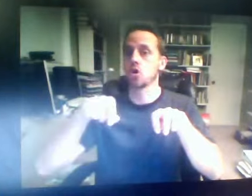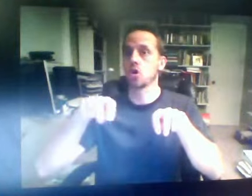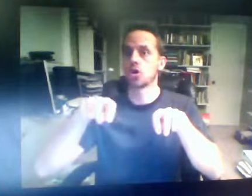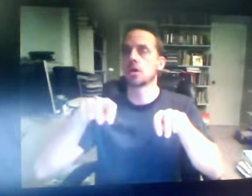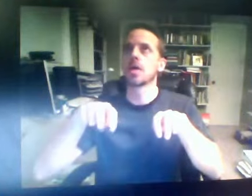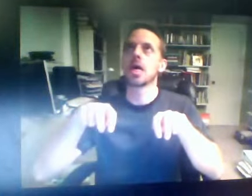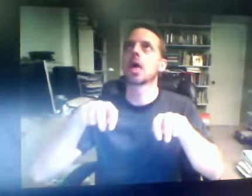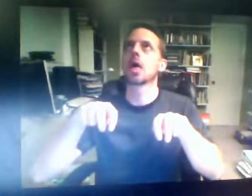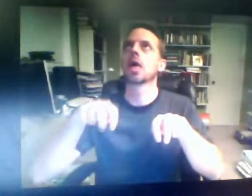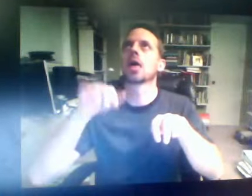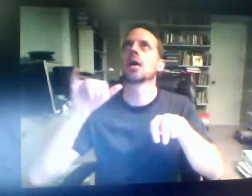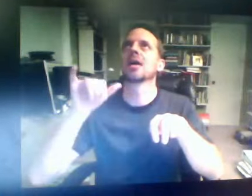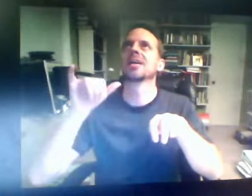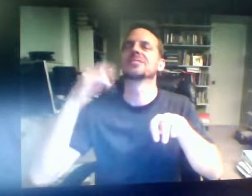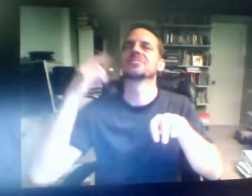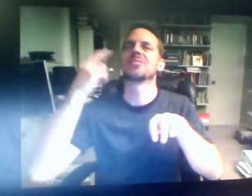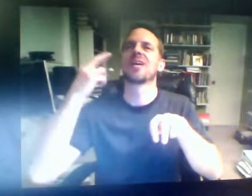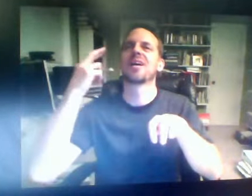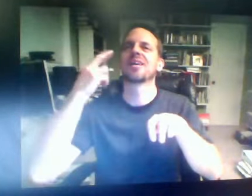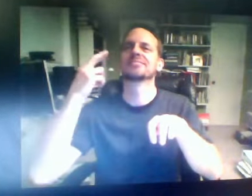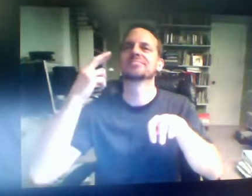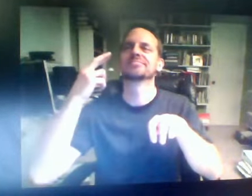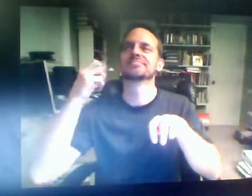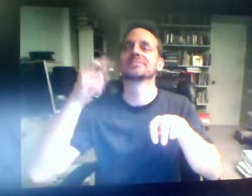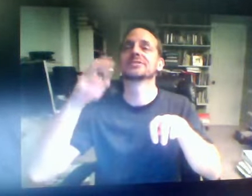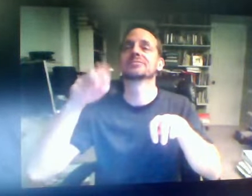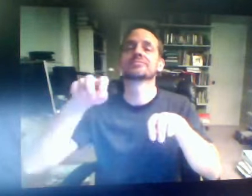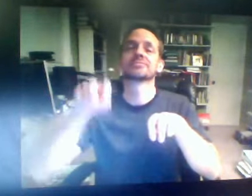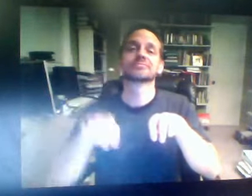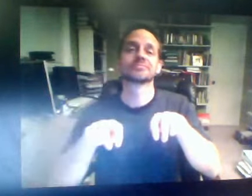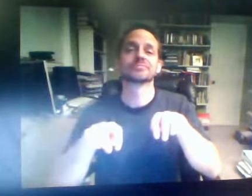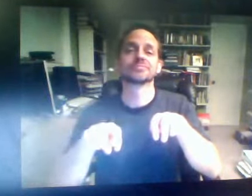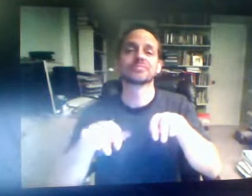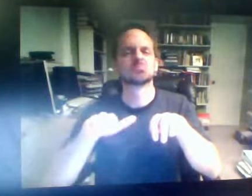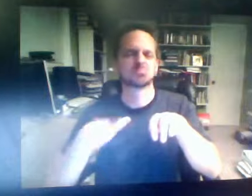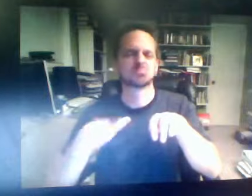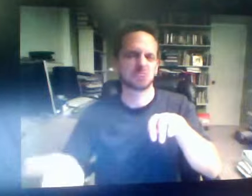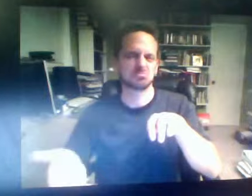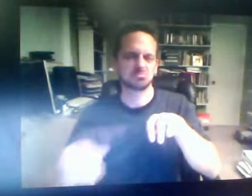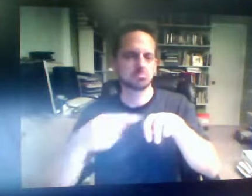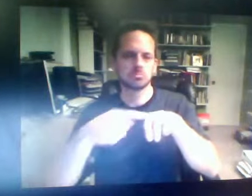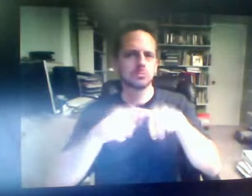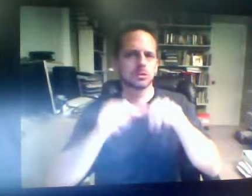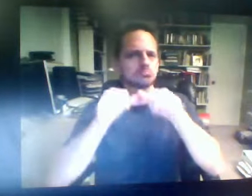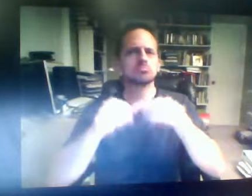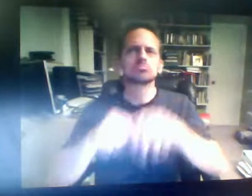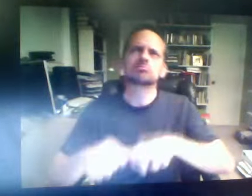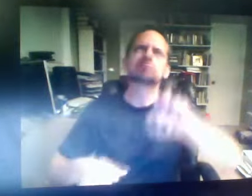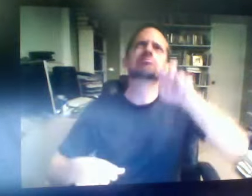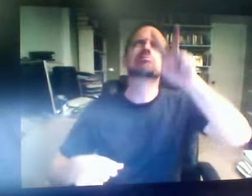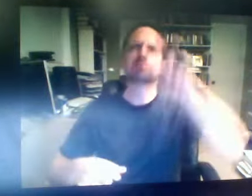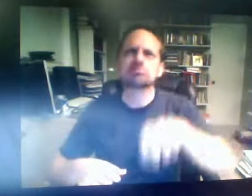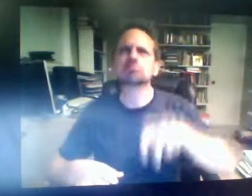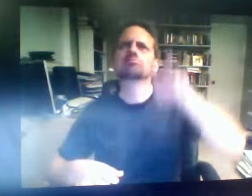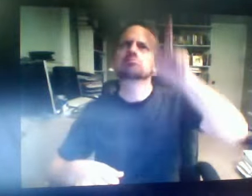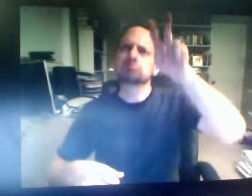One frog, he looked up and was like, well, he thought to himself, he probably dead. No one jumped